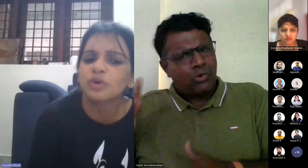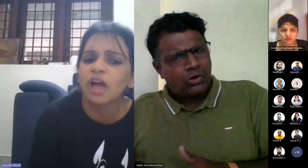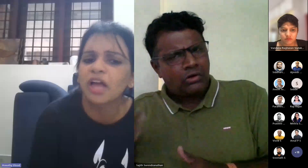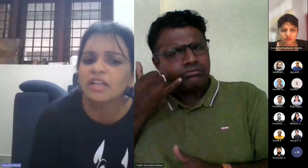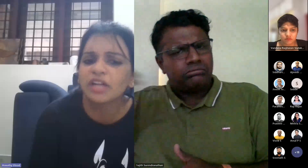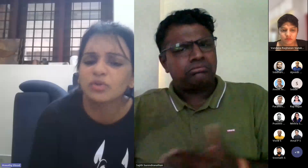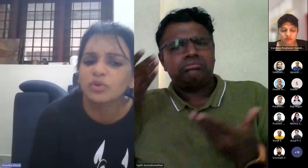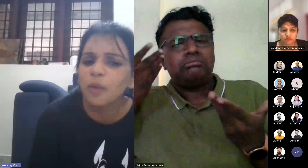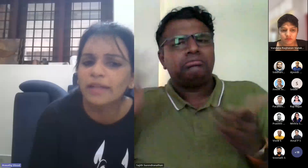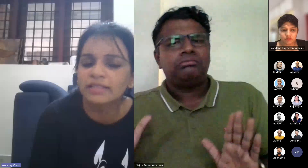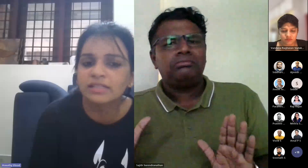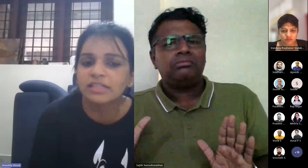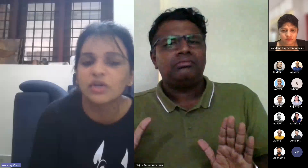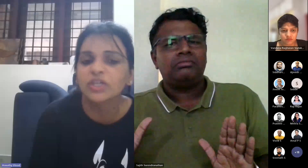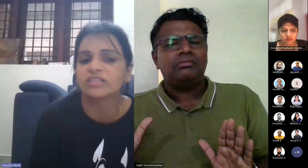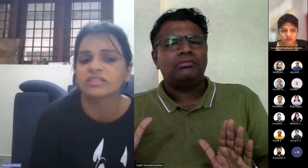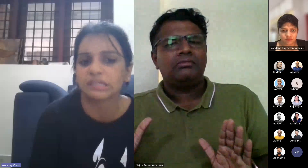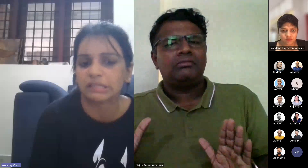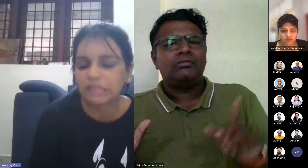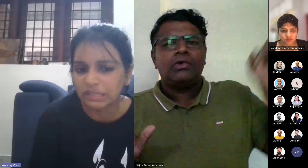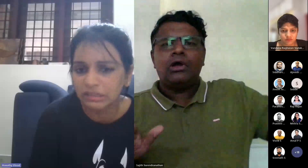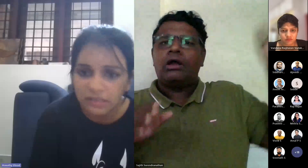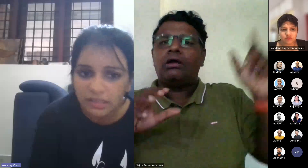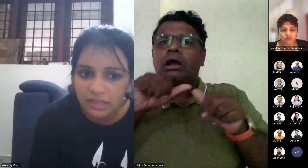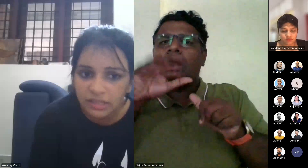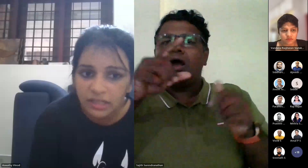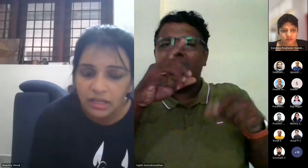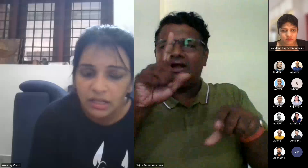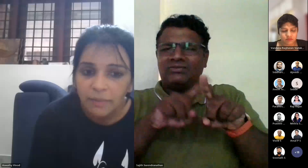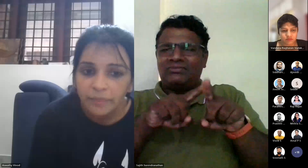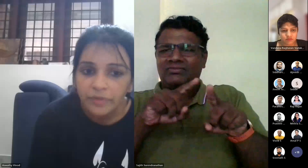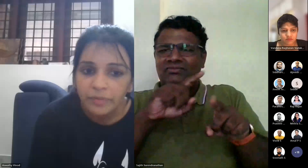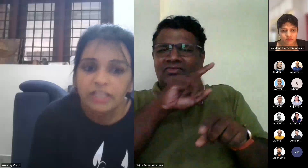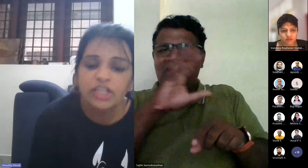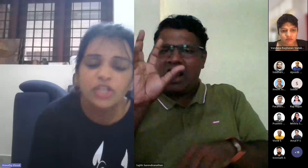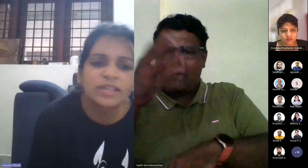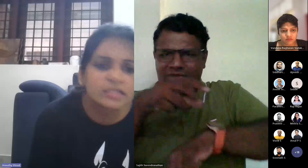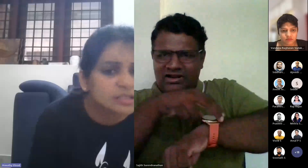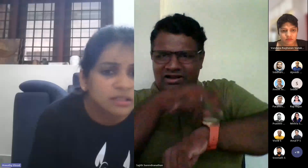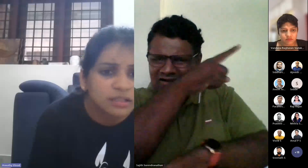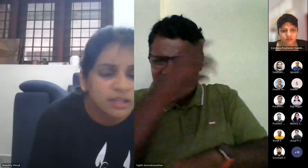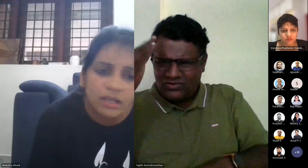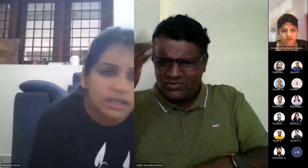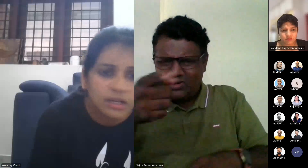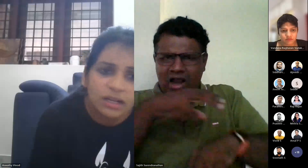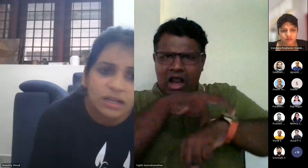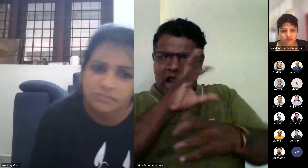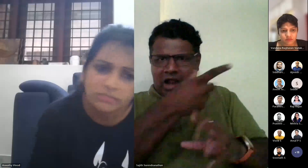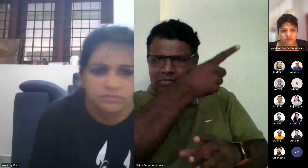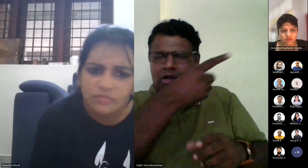solution. So I don't know why that still does not exist here in India. But in the US,